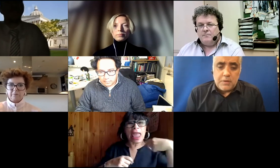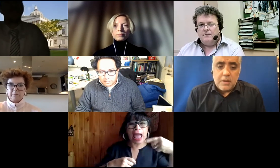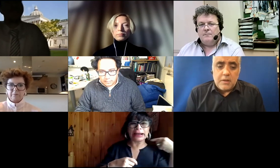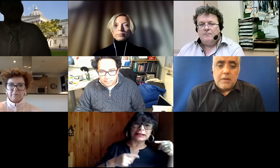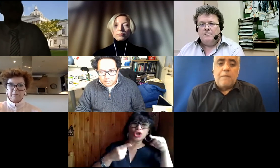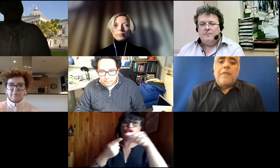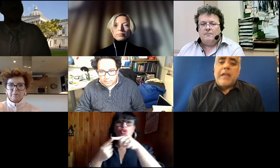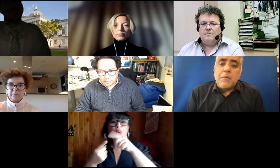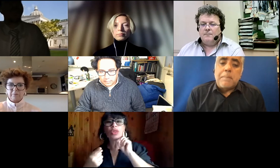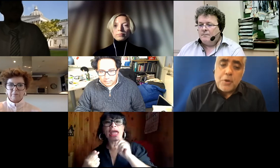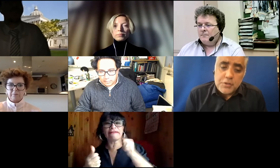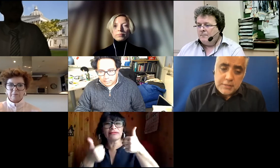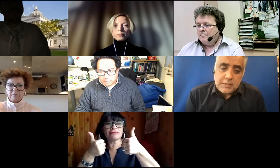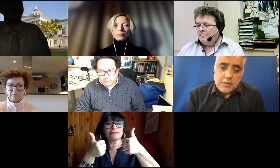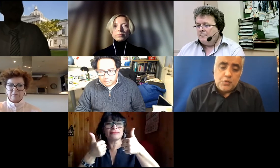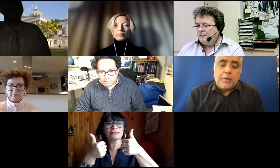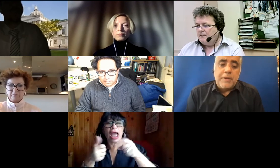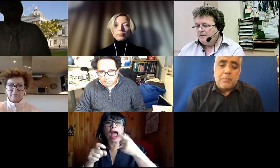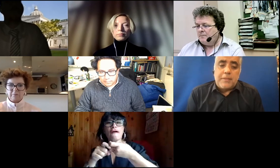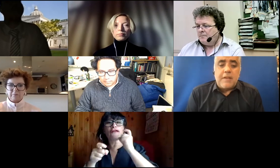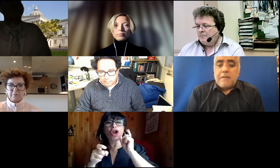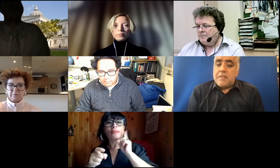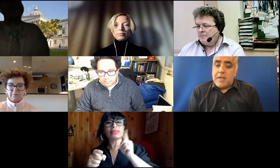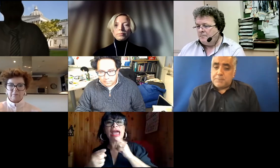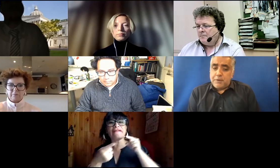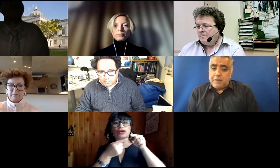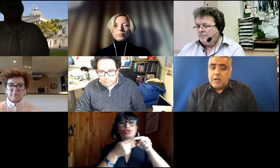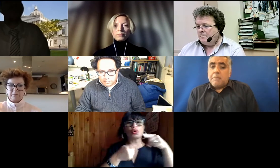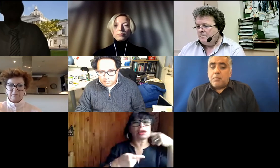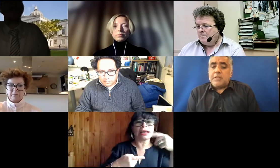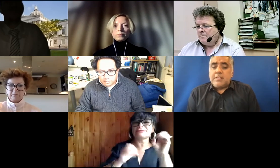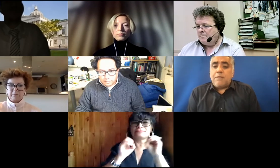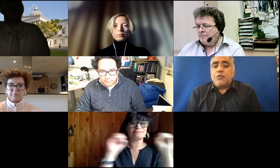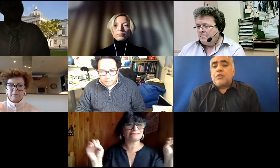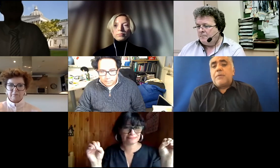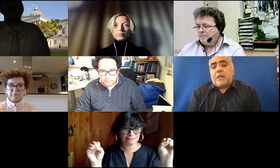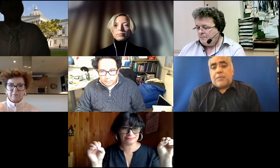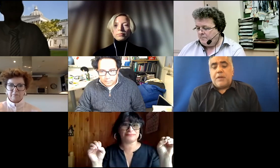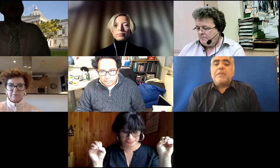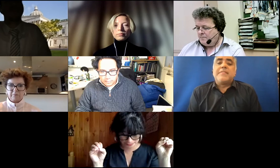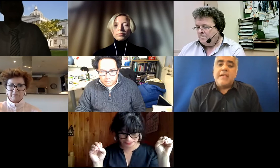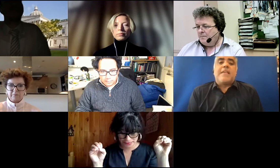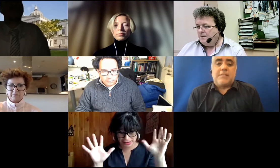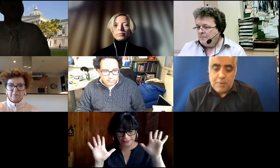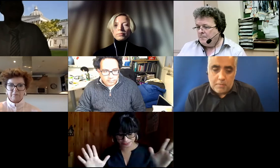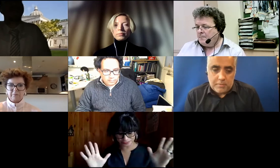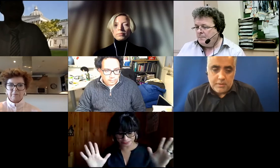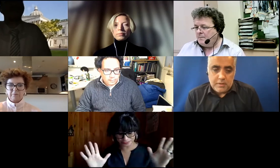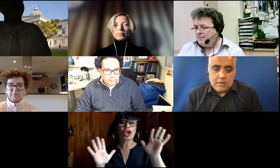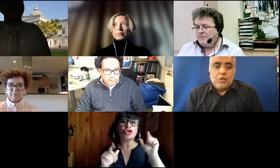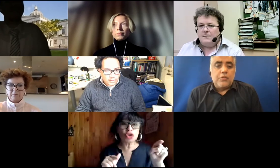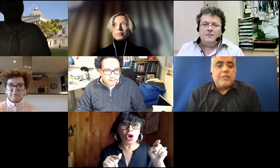issue for the hearing person to communicate with the deaf. That's perfect. But when the deaf wants to communicate with the hearing, then that's the